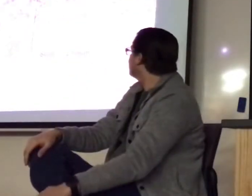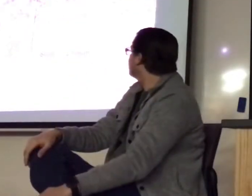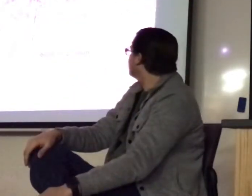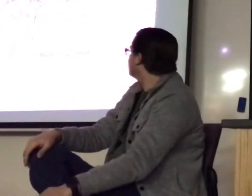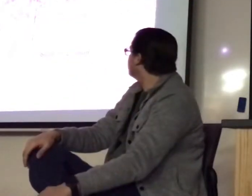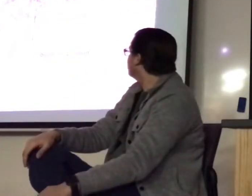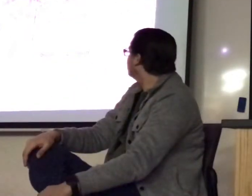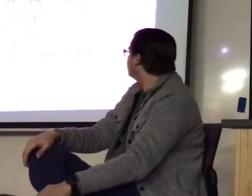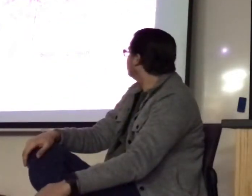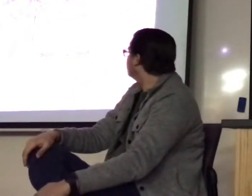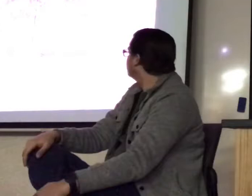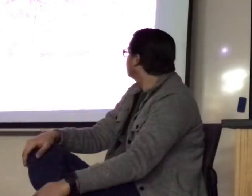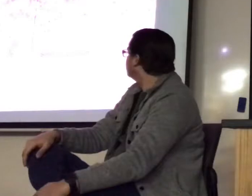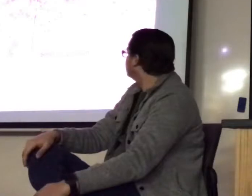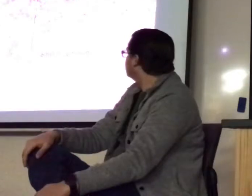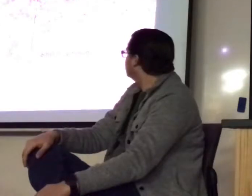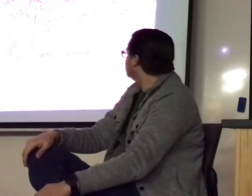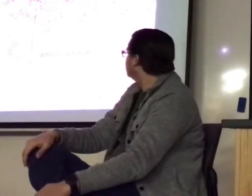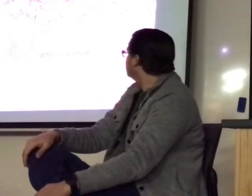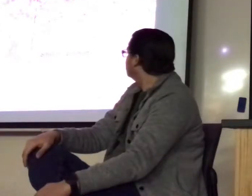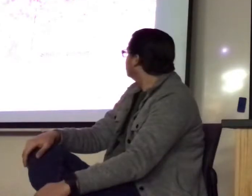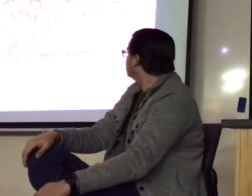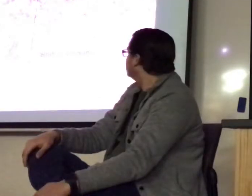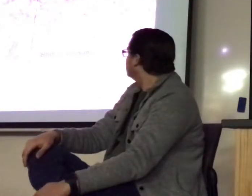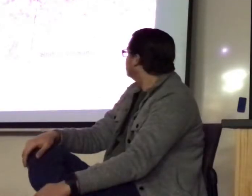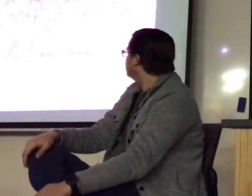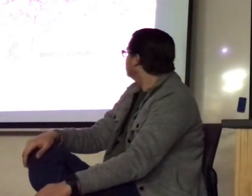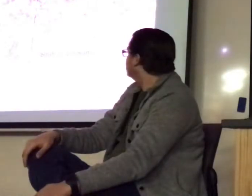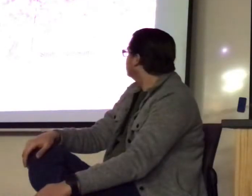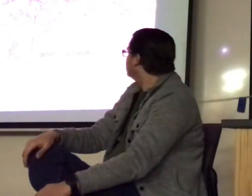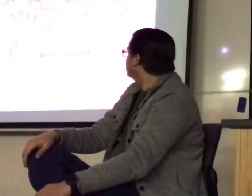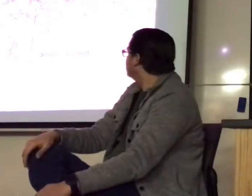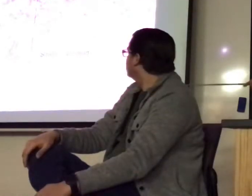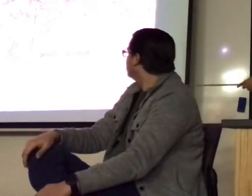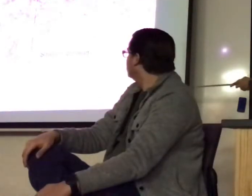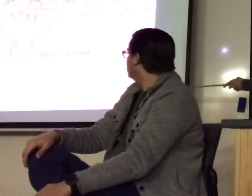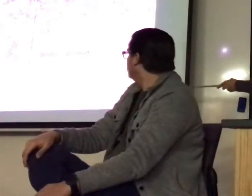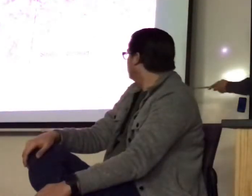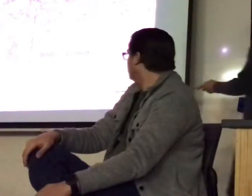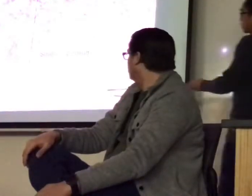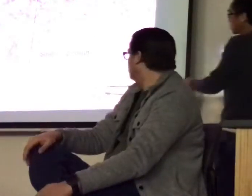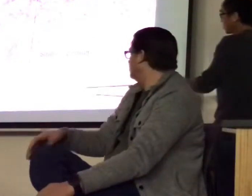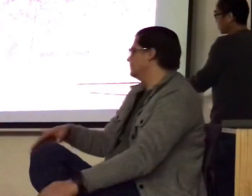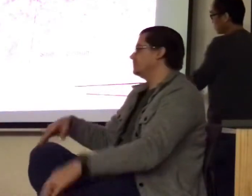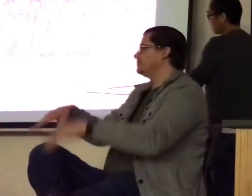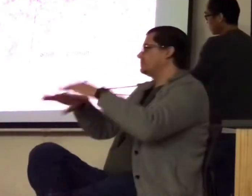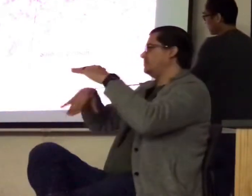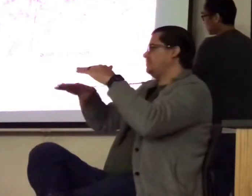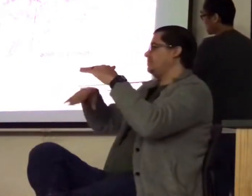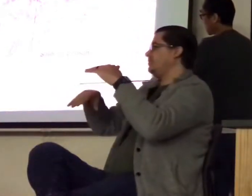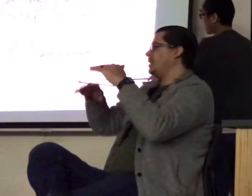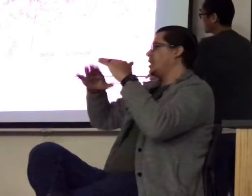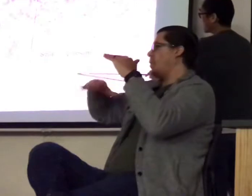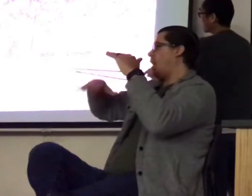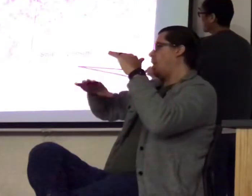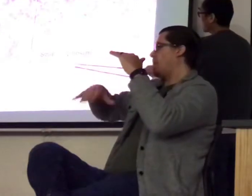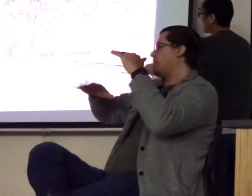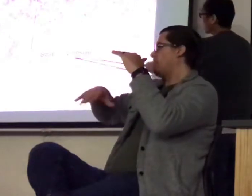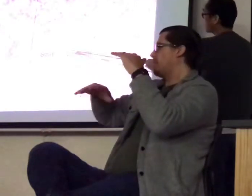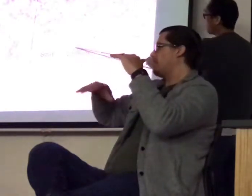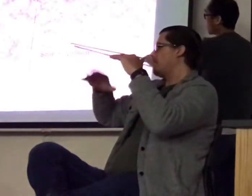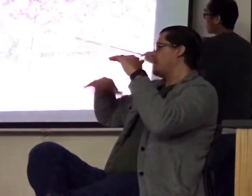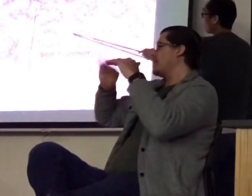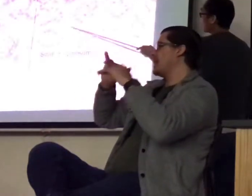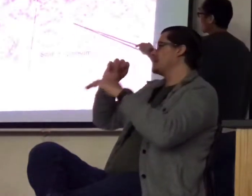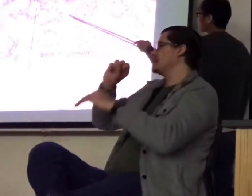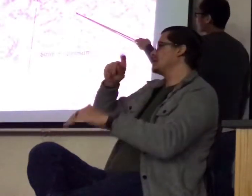the illustrations in your book. But pretty much, more on the bottom is the spinosum.